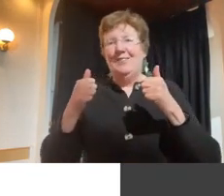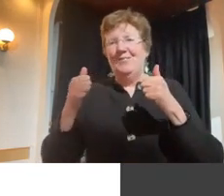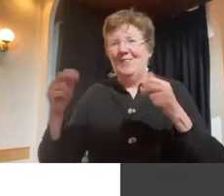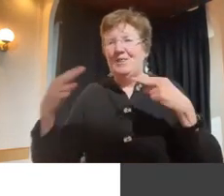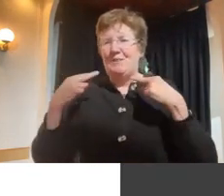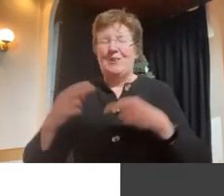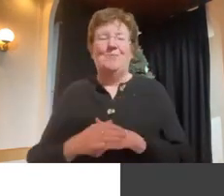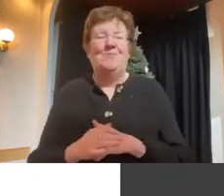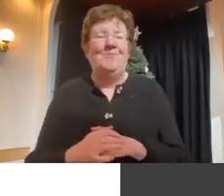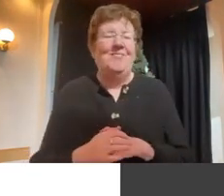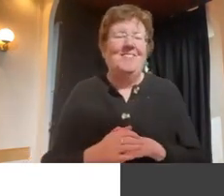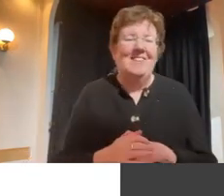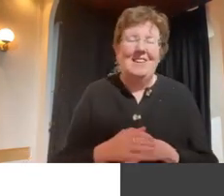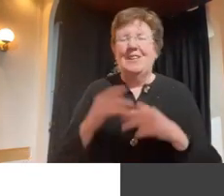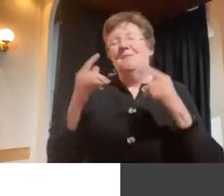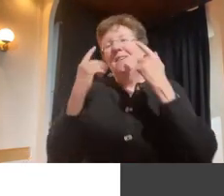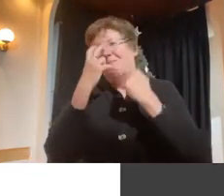Okay, I'll see me still. Mm-hmm.